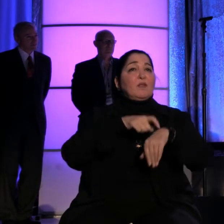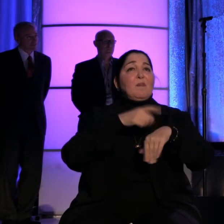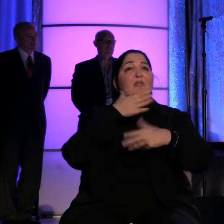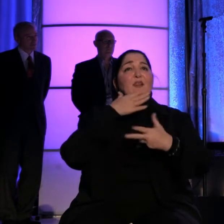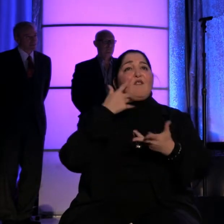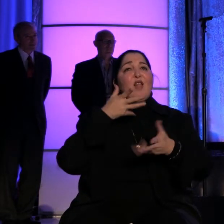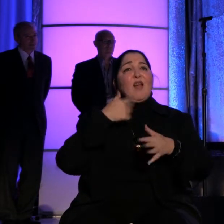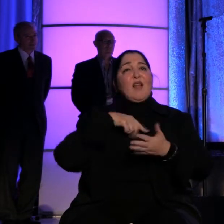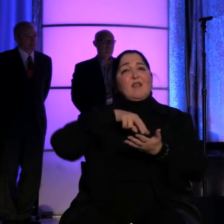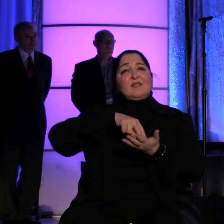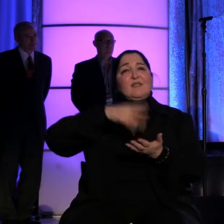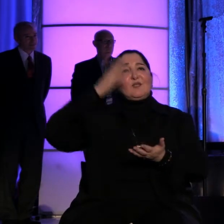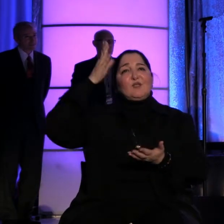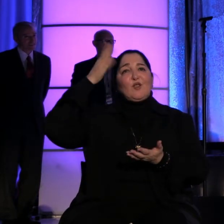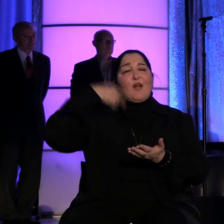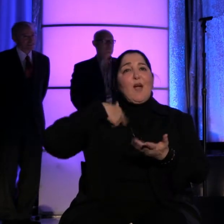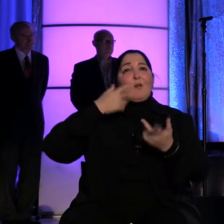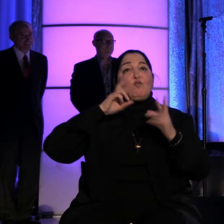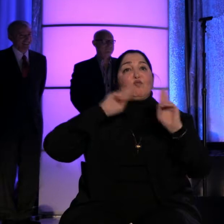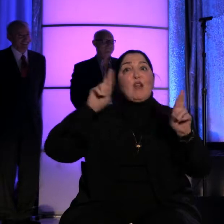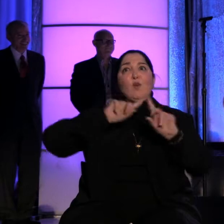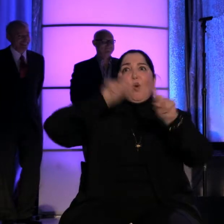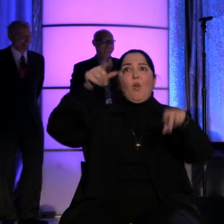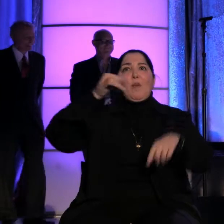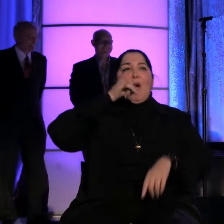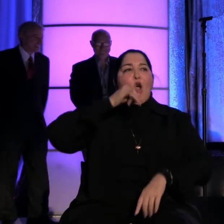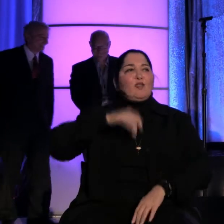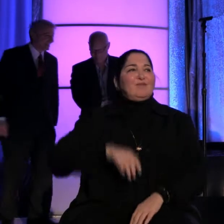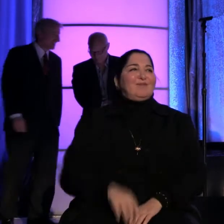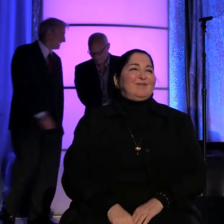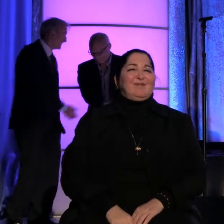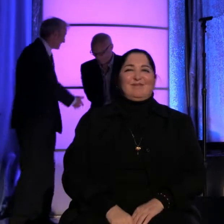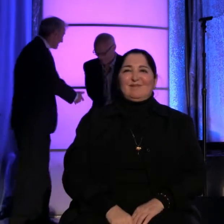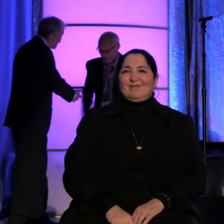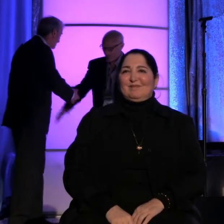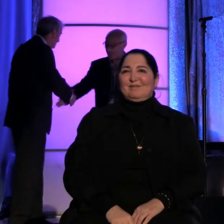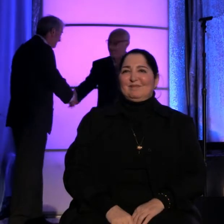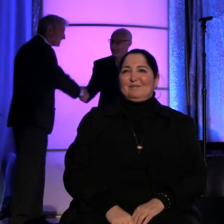you for letting us talk, and I'm ready to head to the bar.